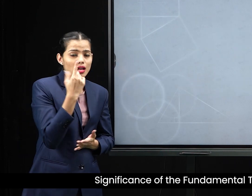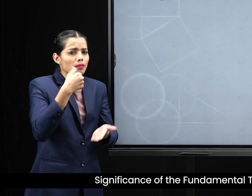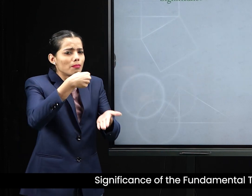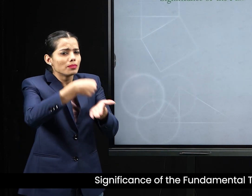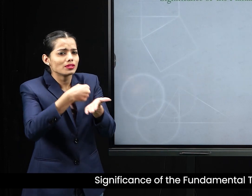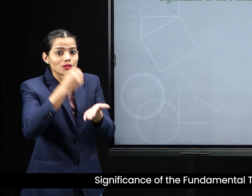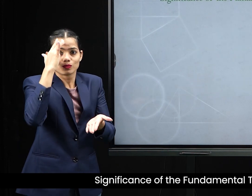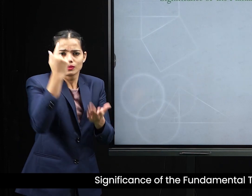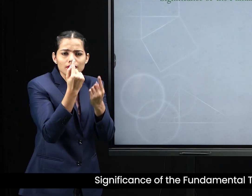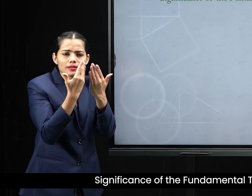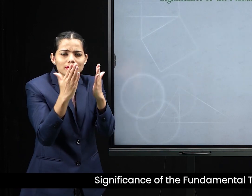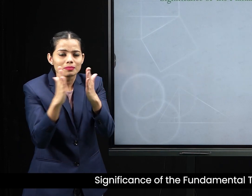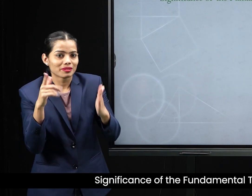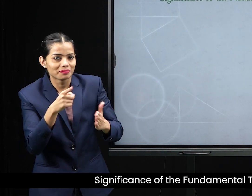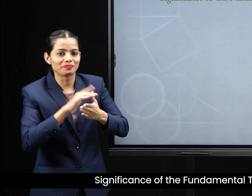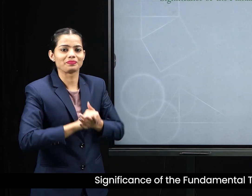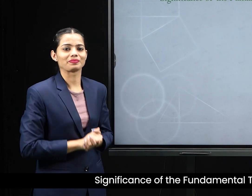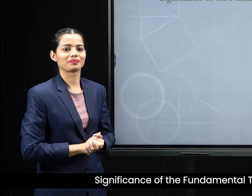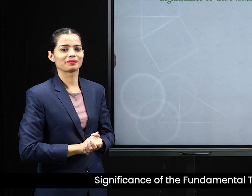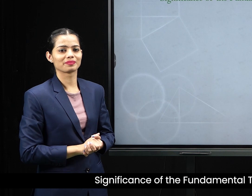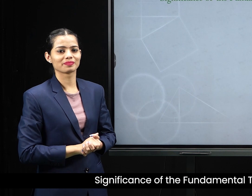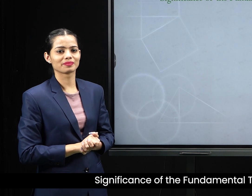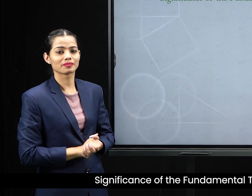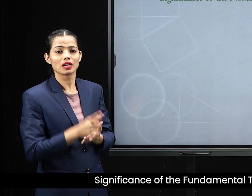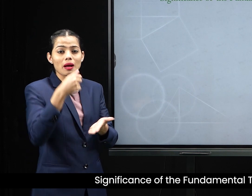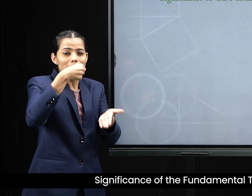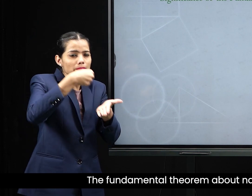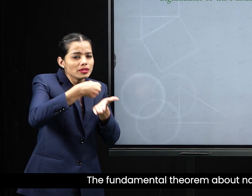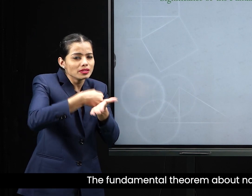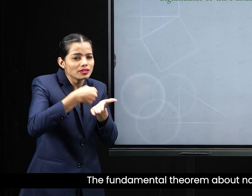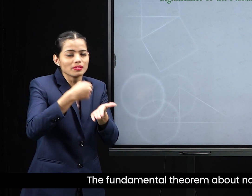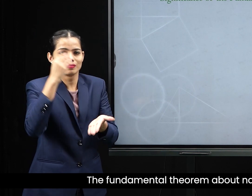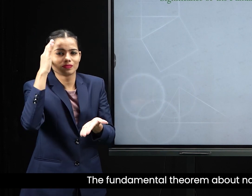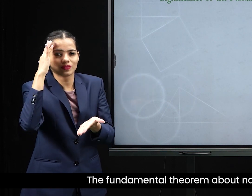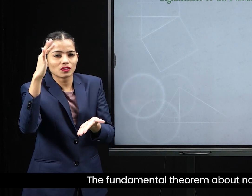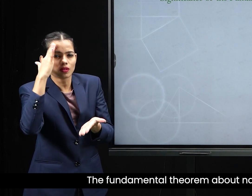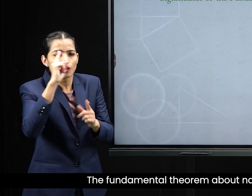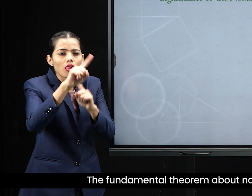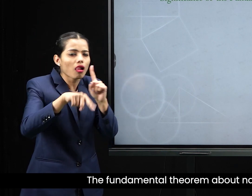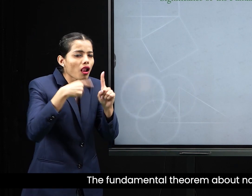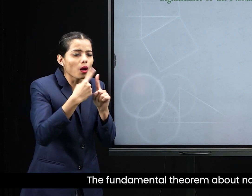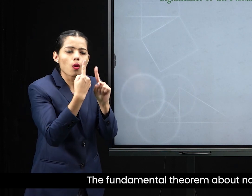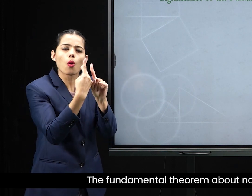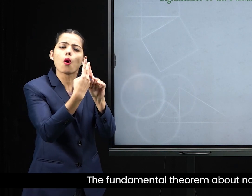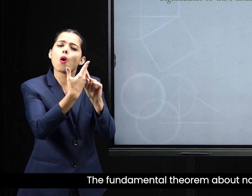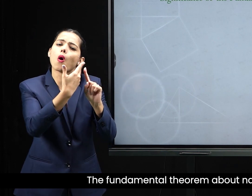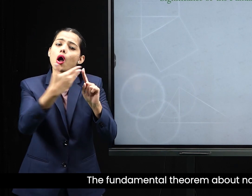Significance of the fundamental theorem of arithmetic. The fundamental theorem about natural